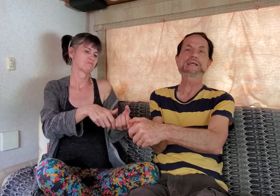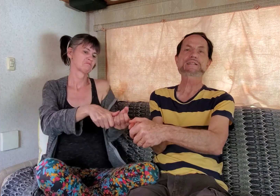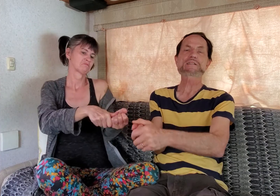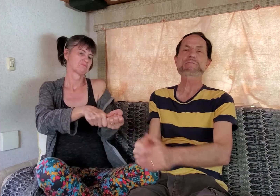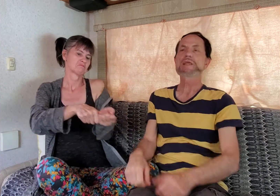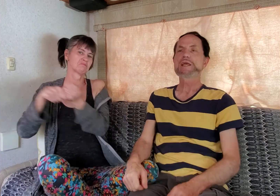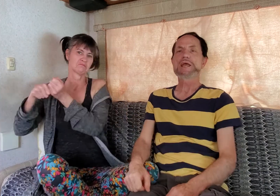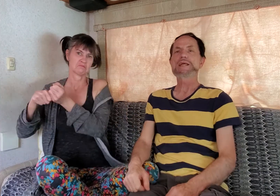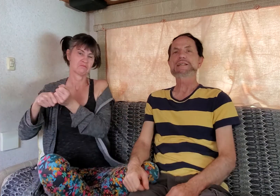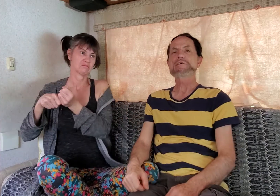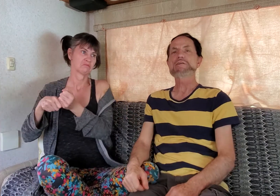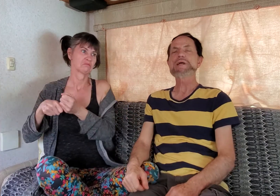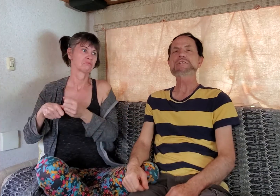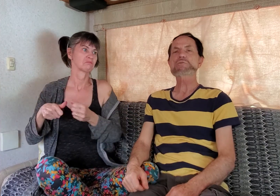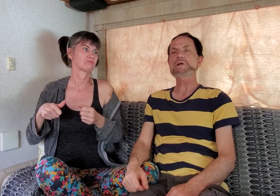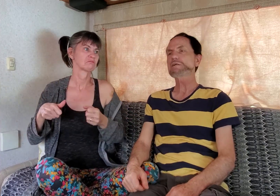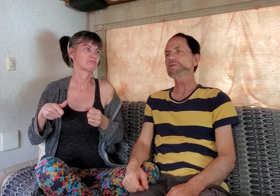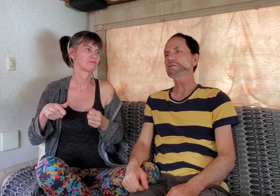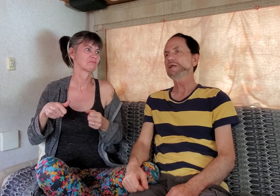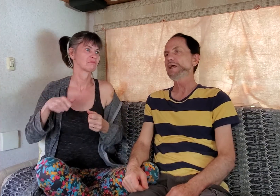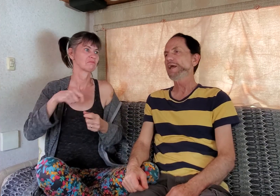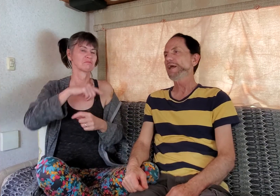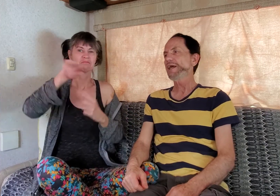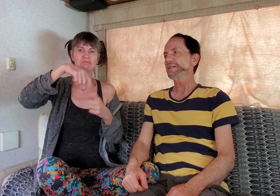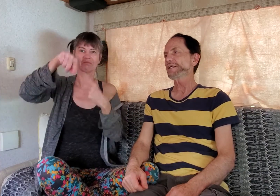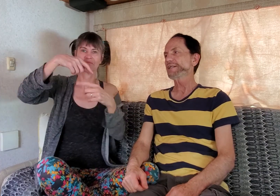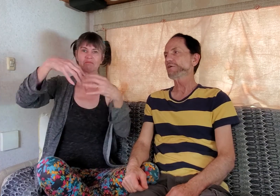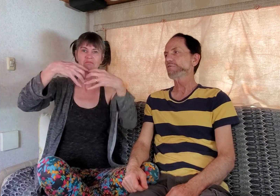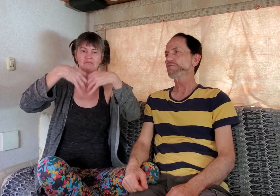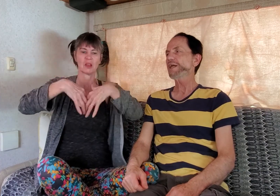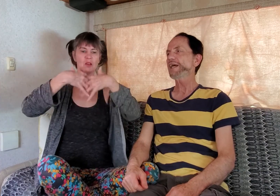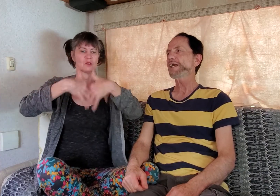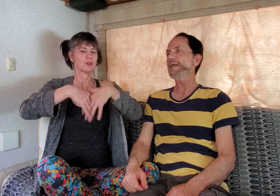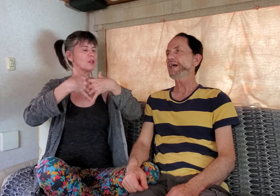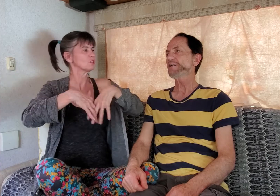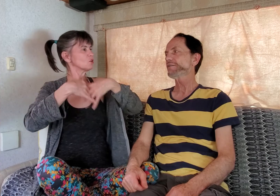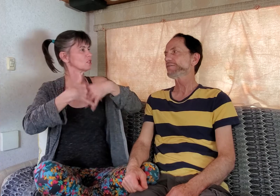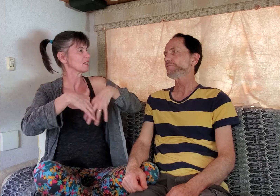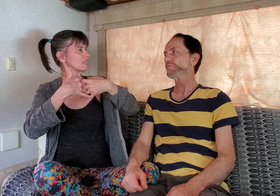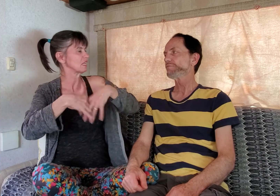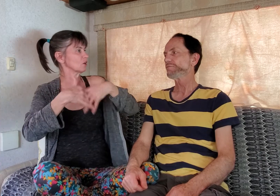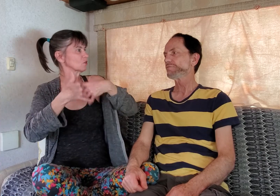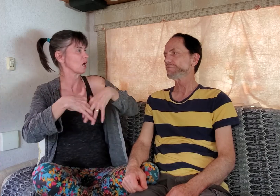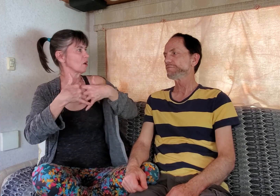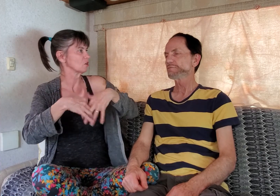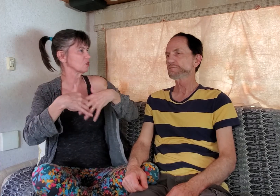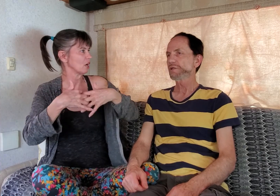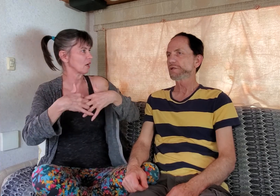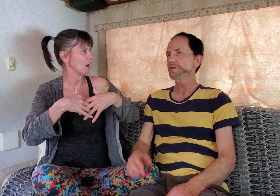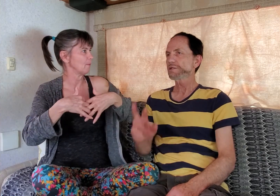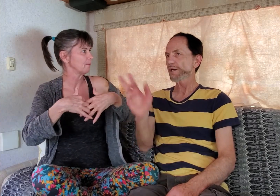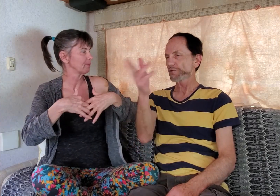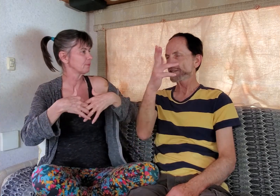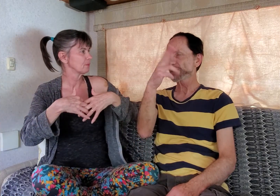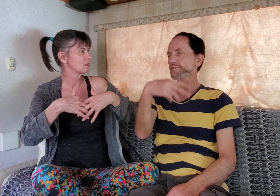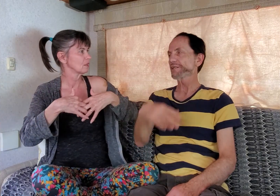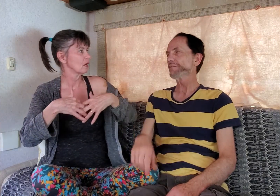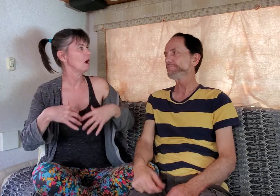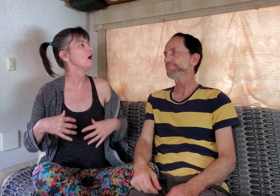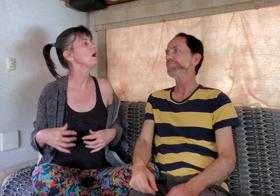hands and gave it a big twirl and let it go flying So out. you used to say the gears got all stuck up. Yeah, well, that comes later.